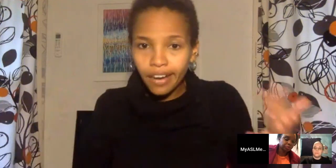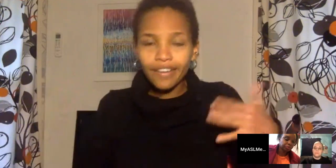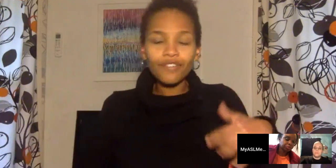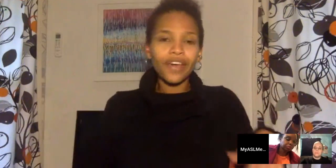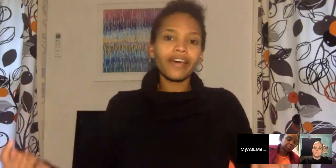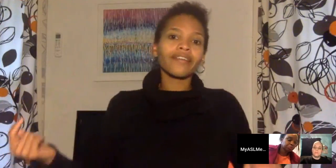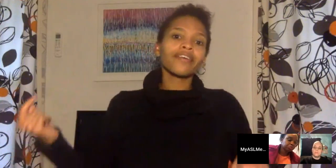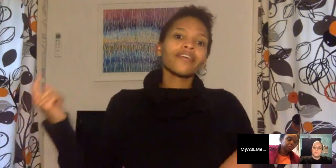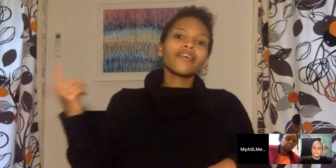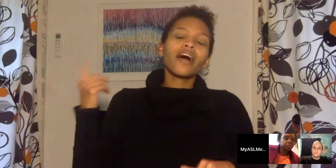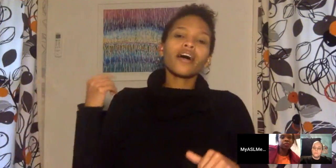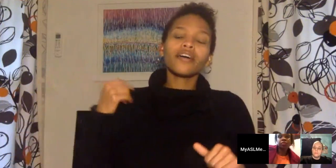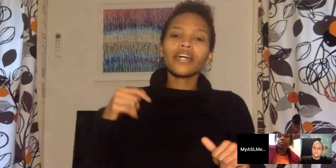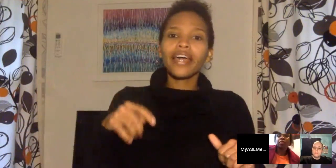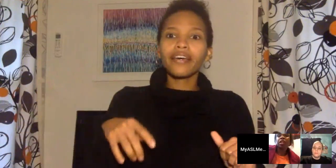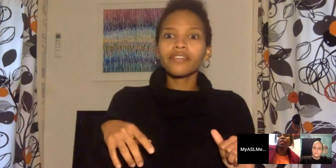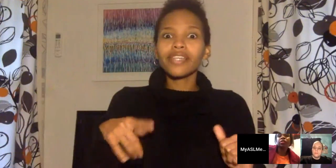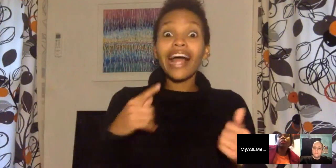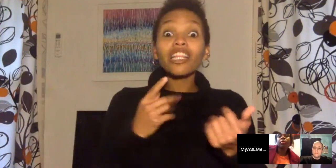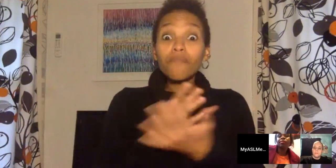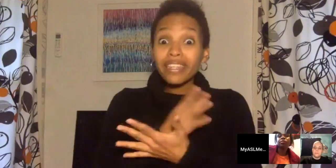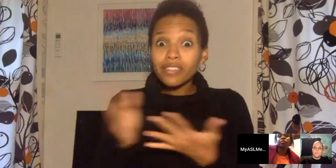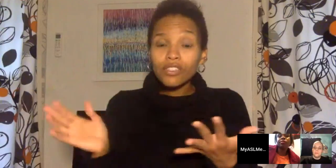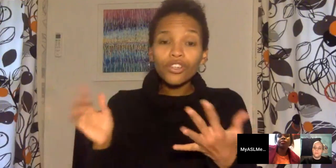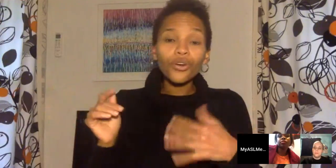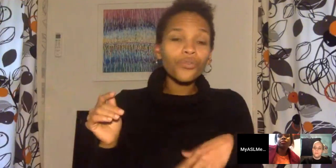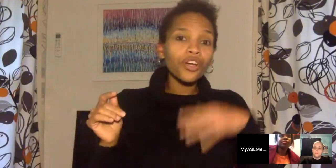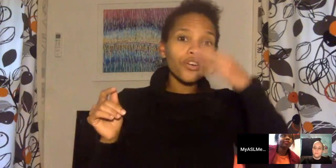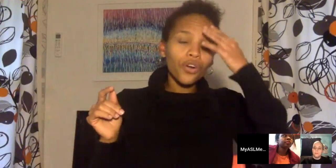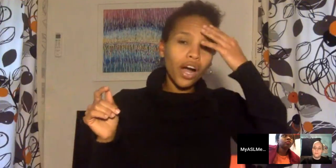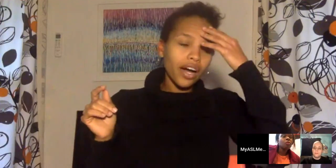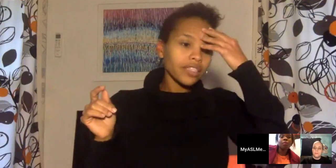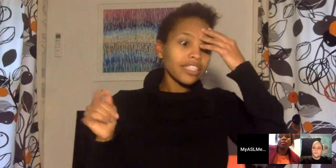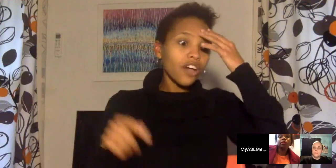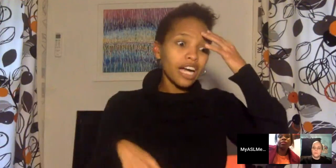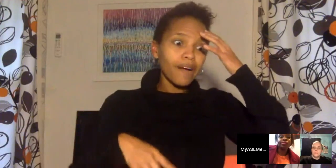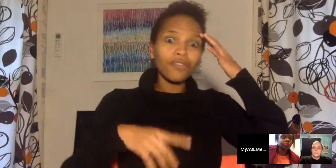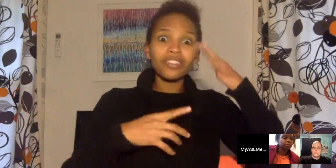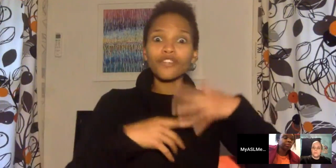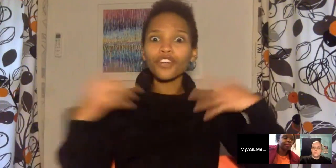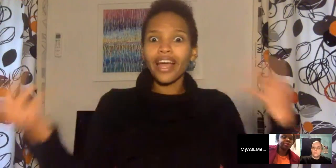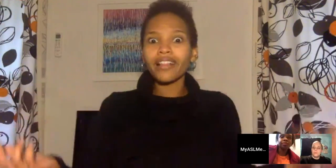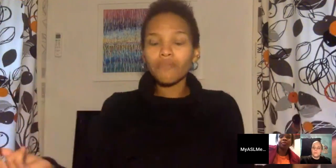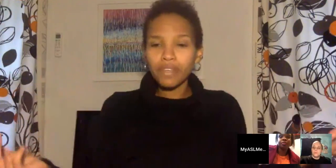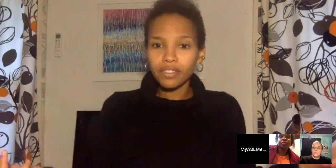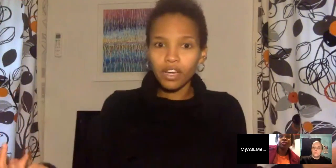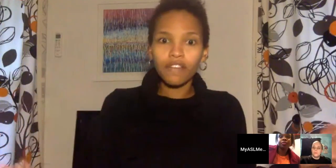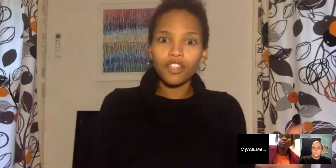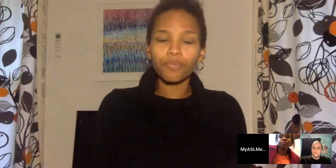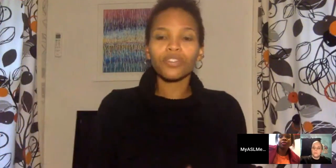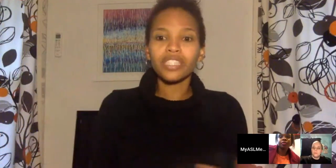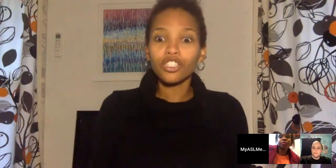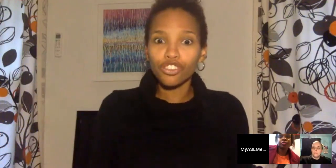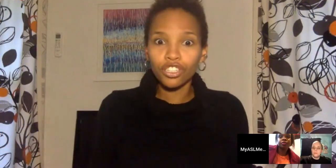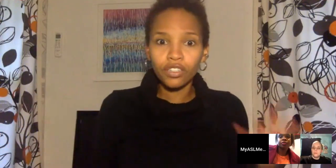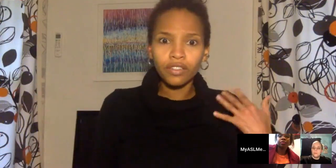of, and elements. You know, let's talk about the different elements of the procedure. You